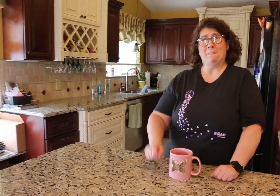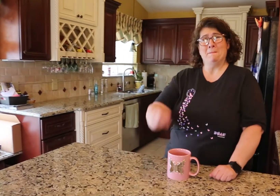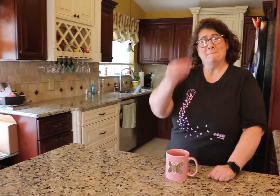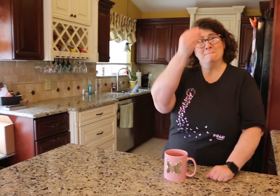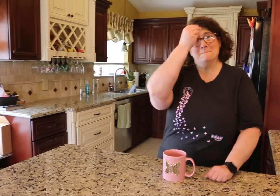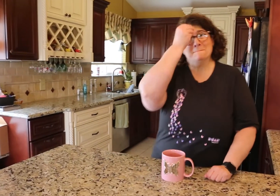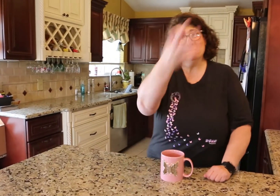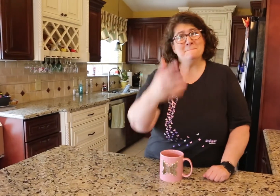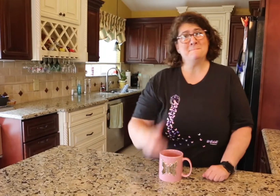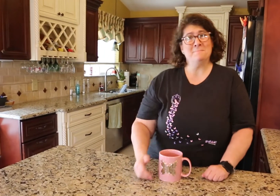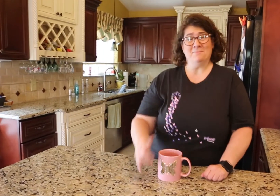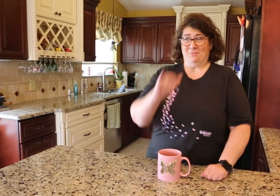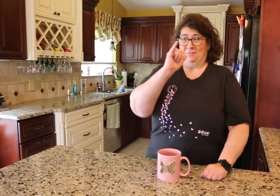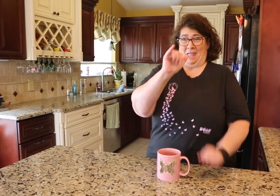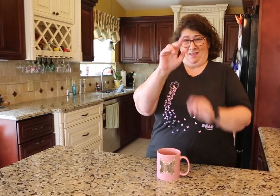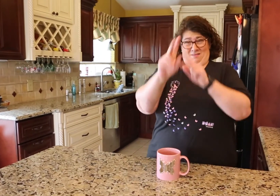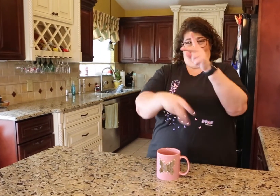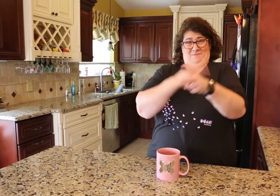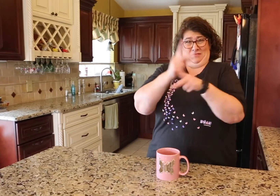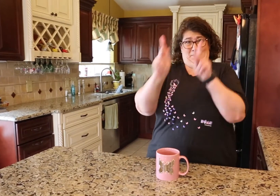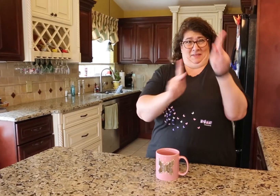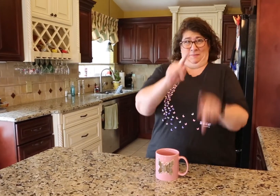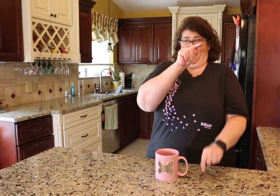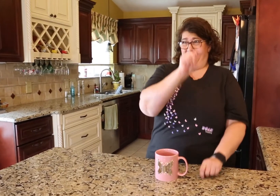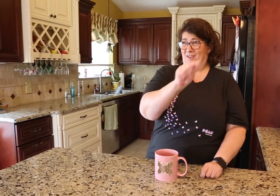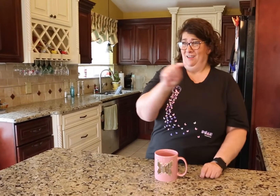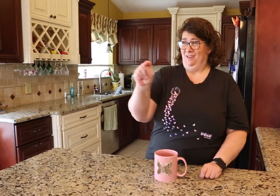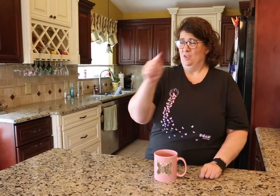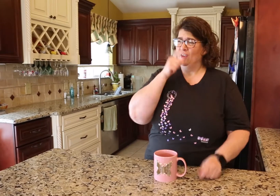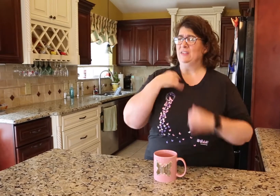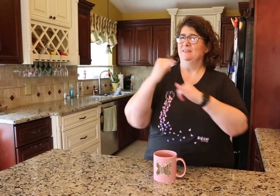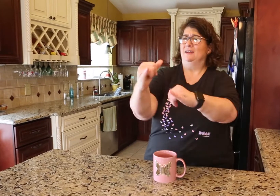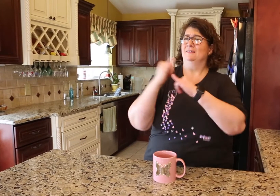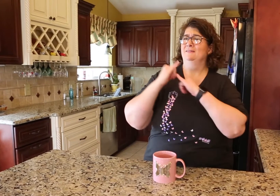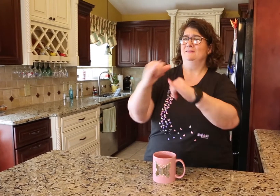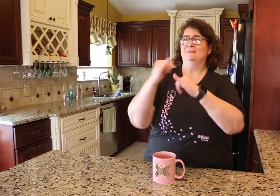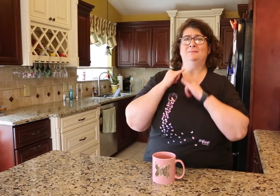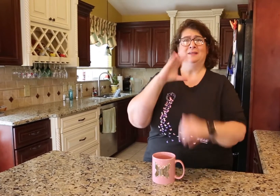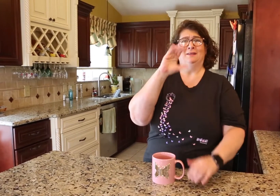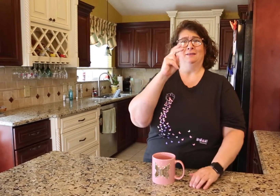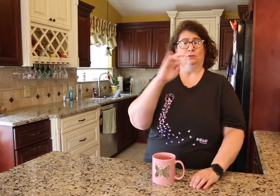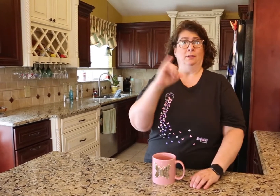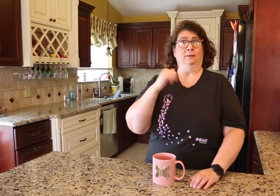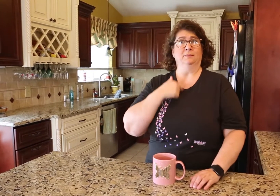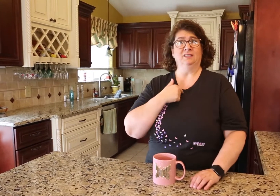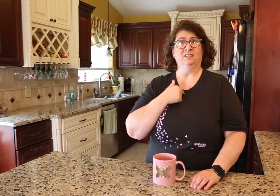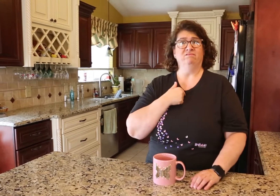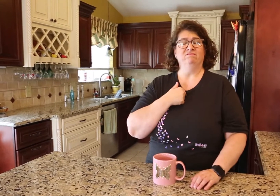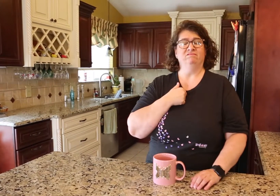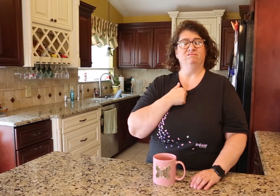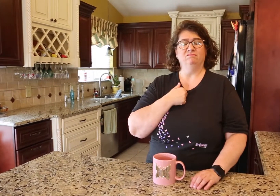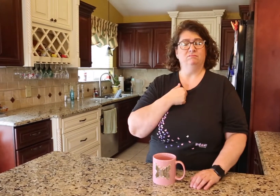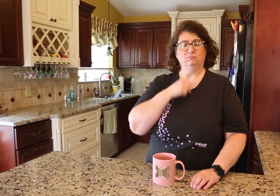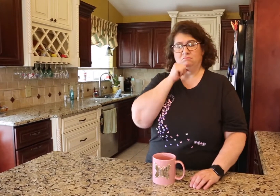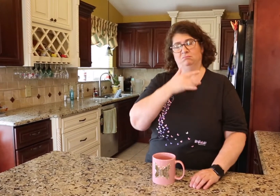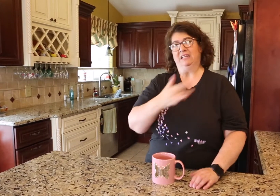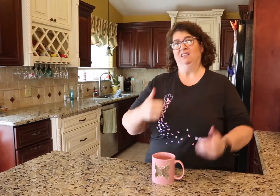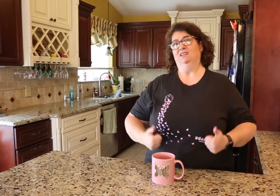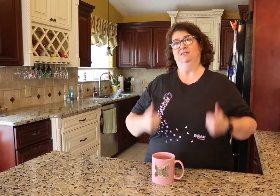You see, individuals with the same type of lung cancer that I had, they typically don't